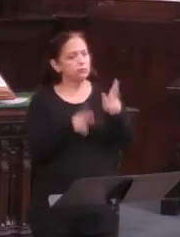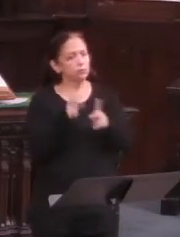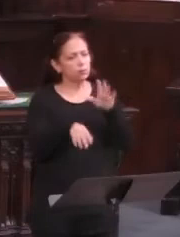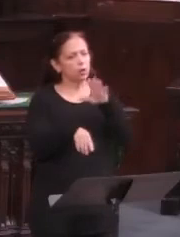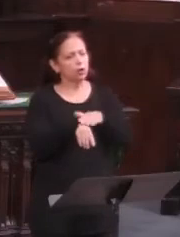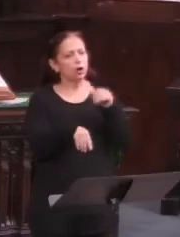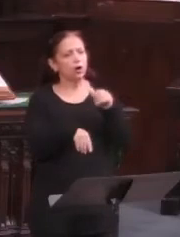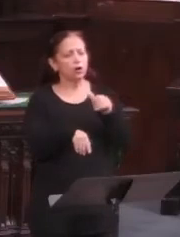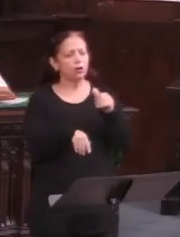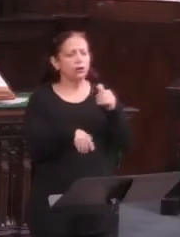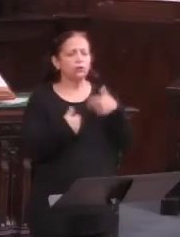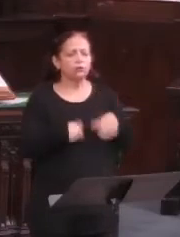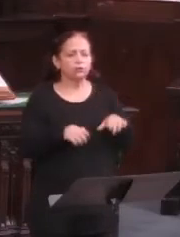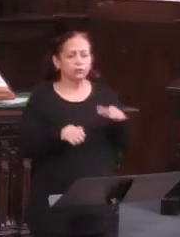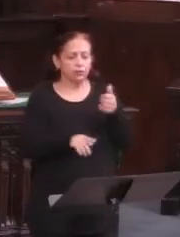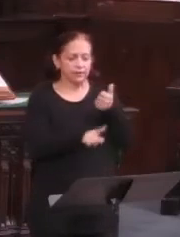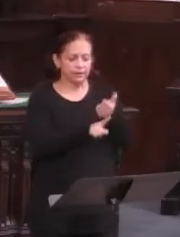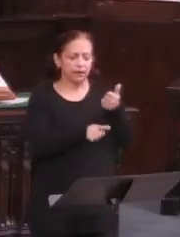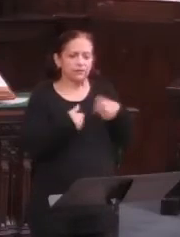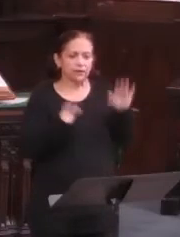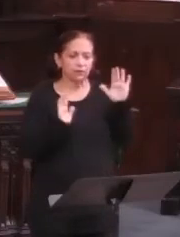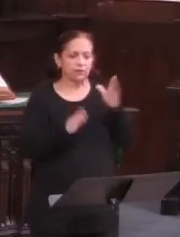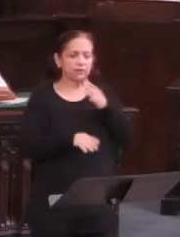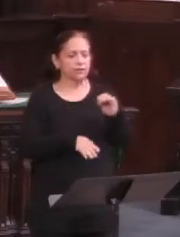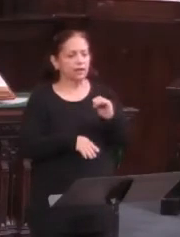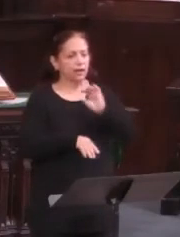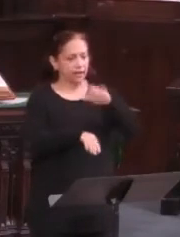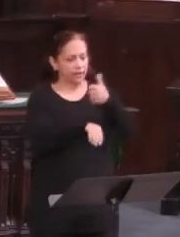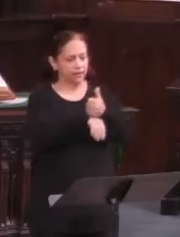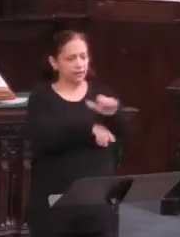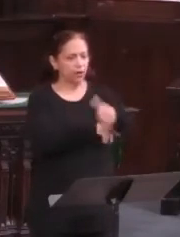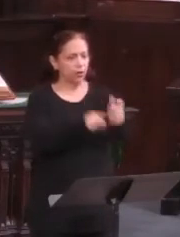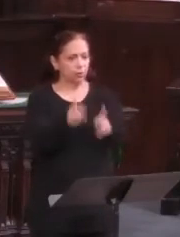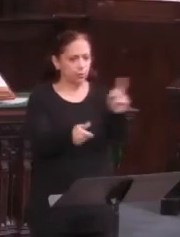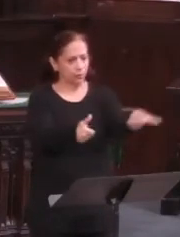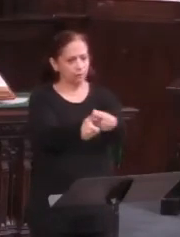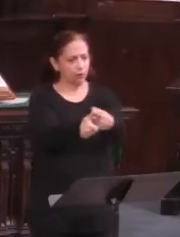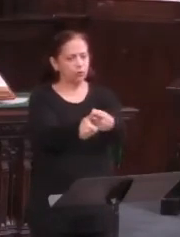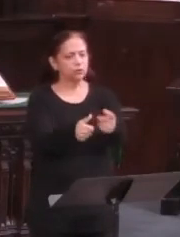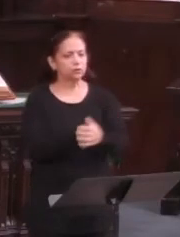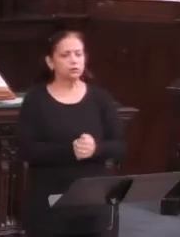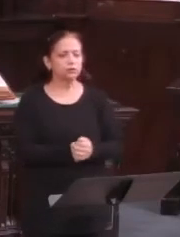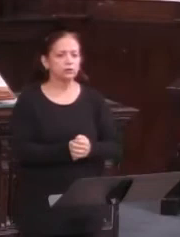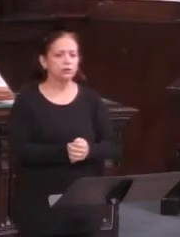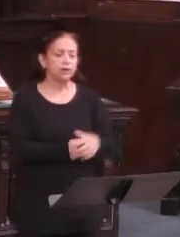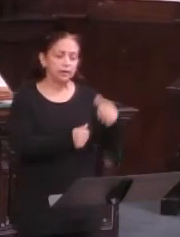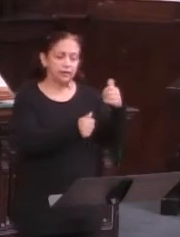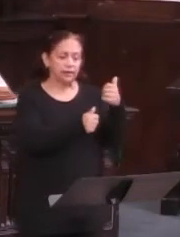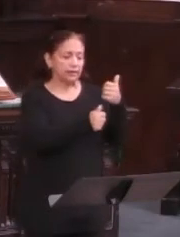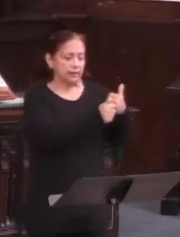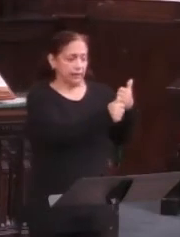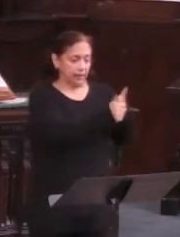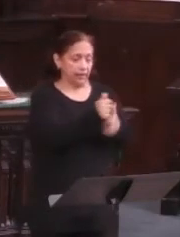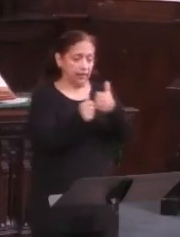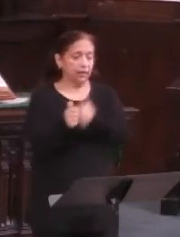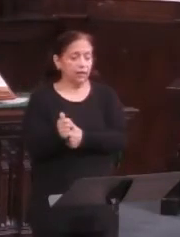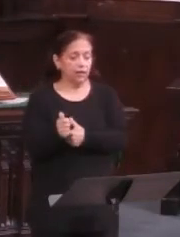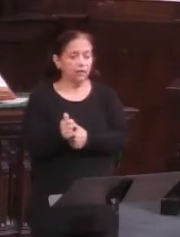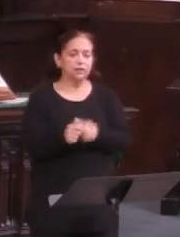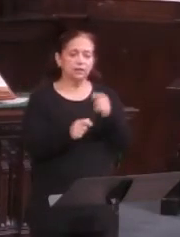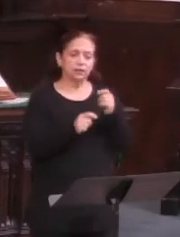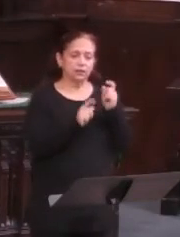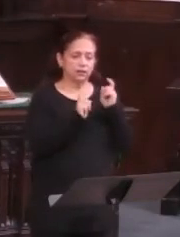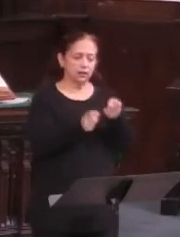in self-sacrifice and put others before themselves. In each realm, the gifts of diplomacy